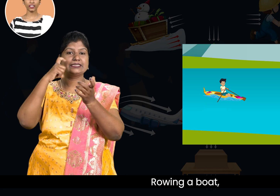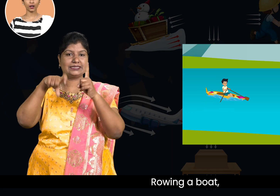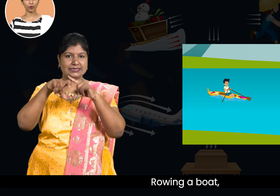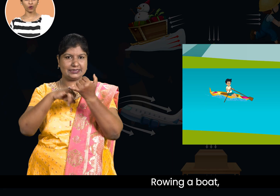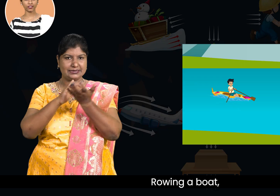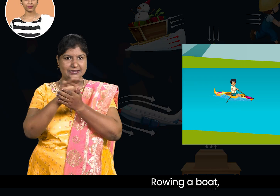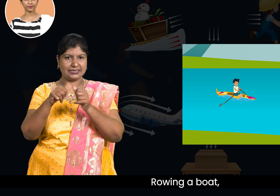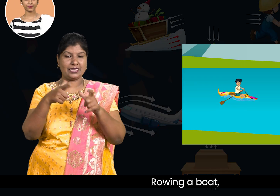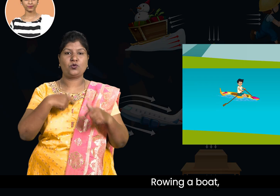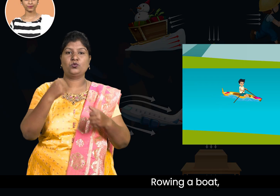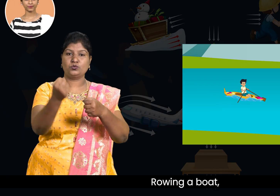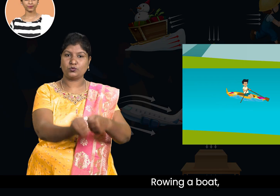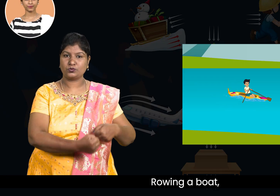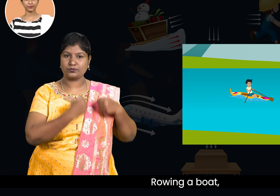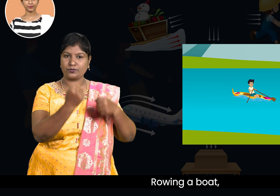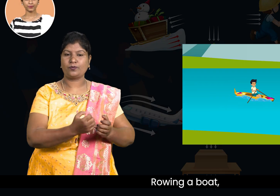rowing a boat,